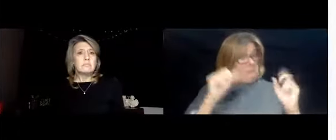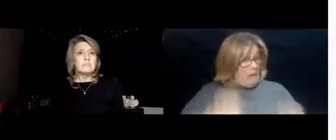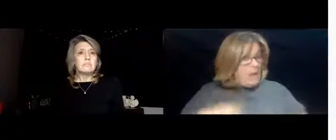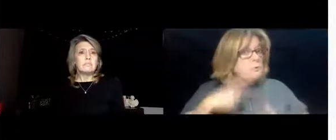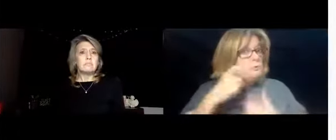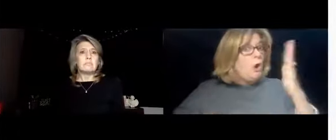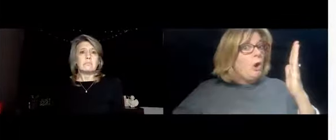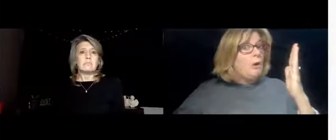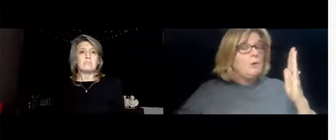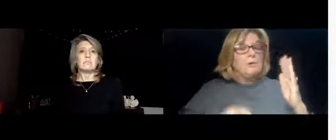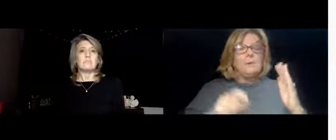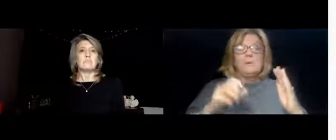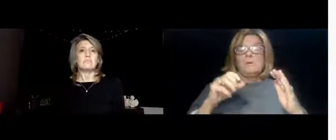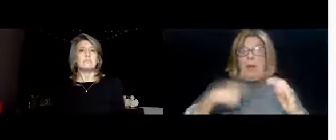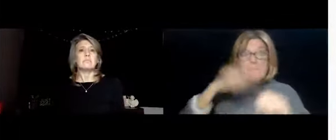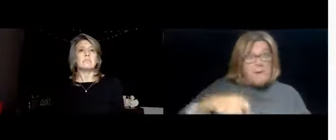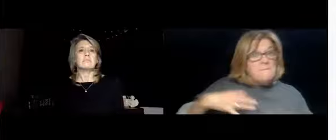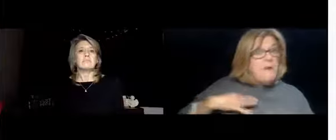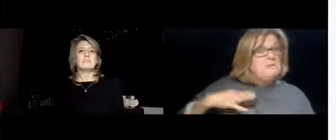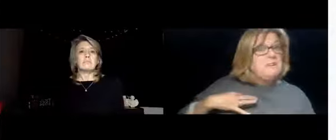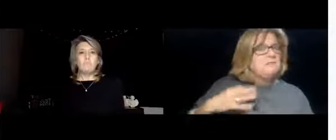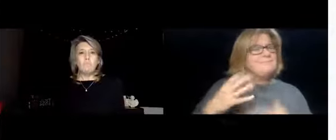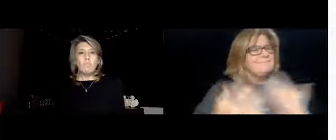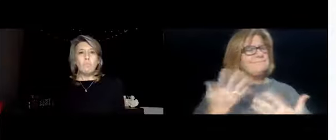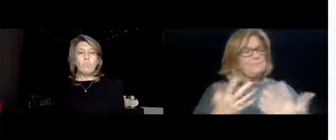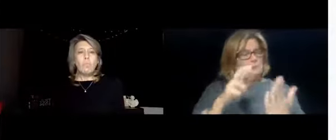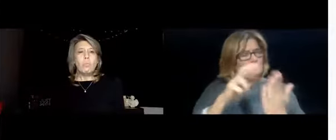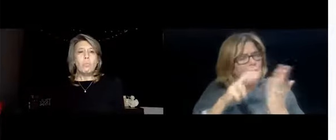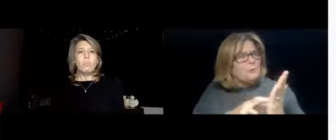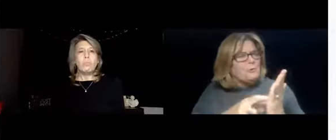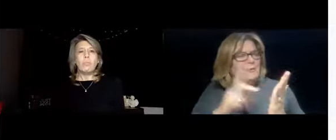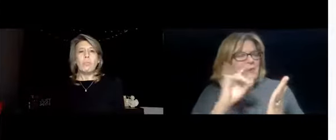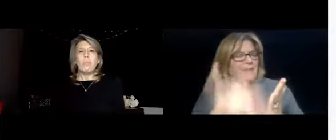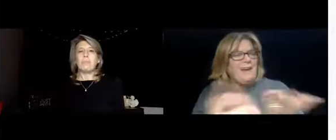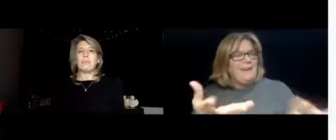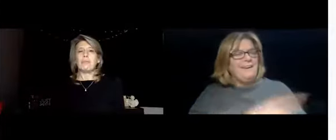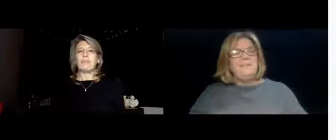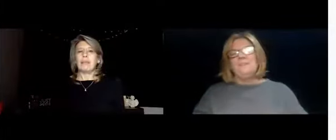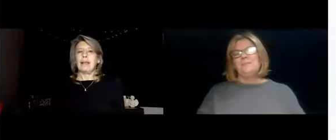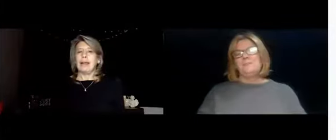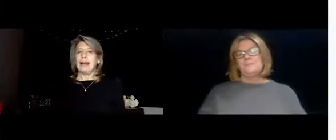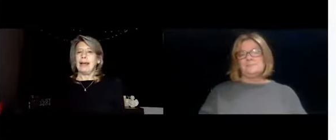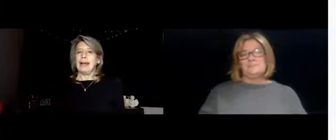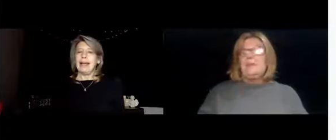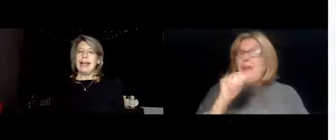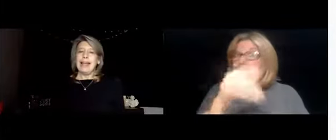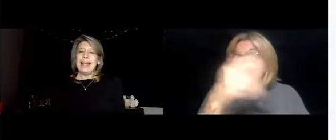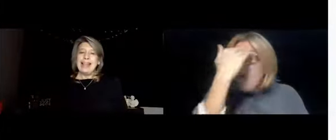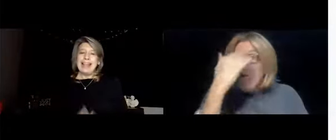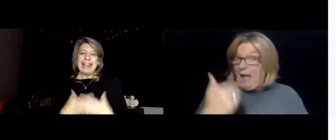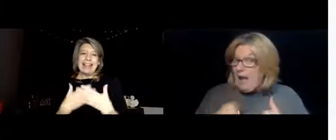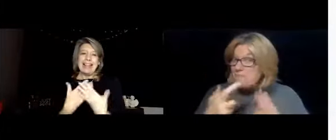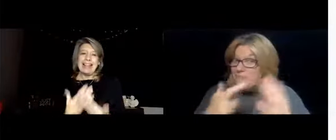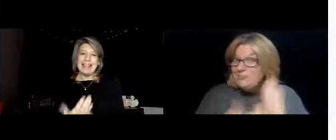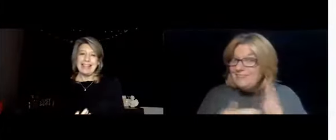should I charge when I'm working in a church setting? Can I charge, or do I have to volunteer? Are there any particular rules